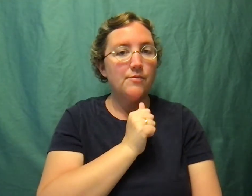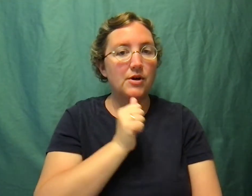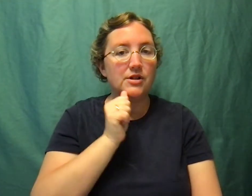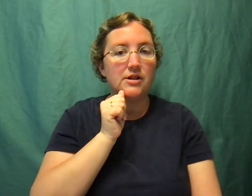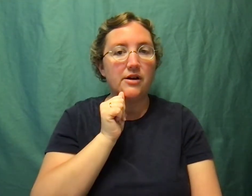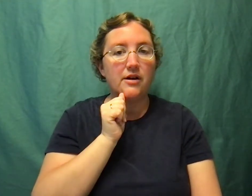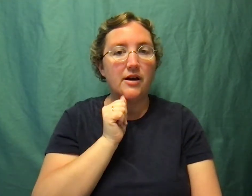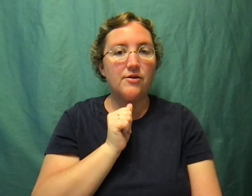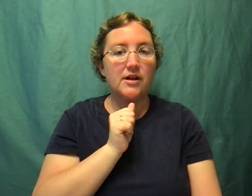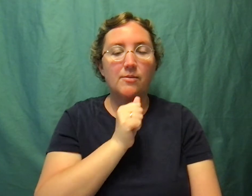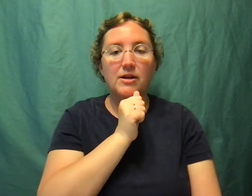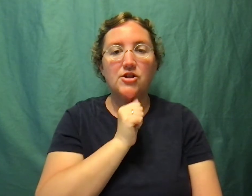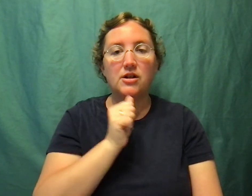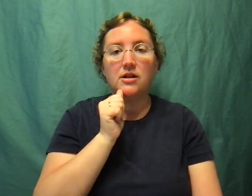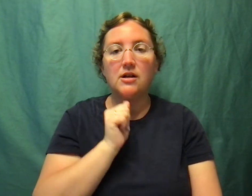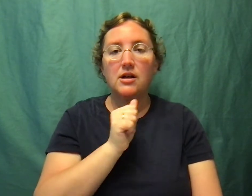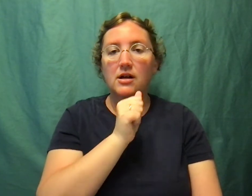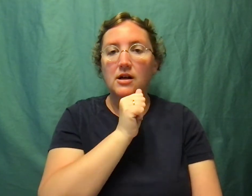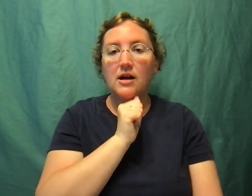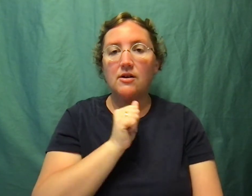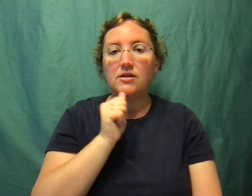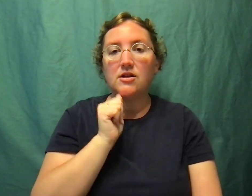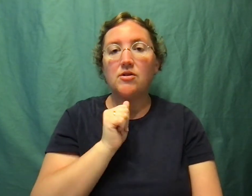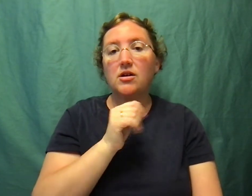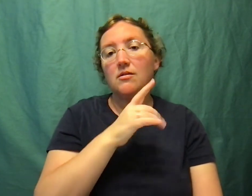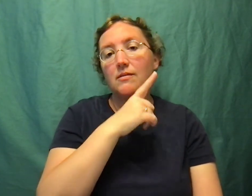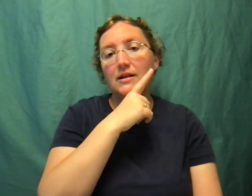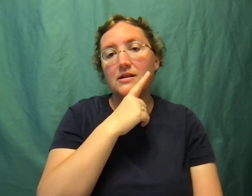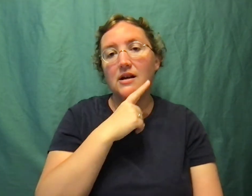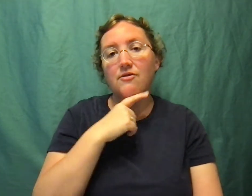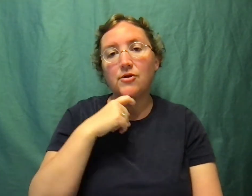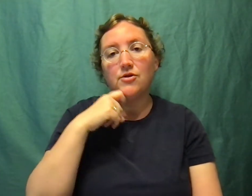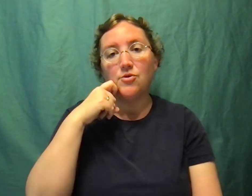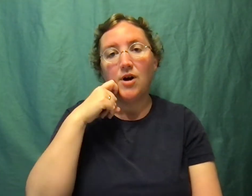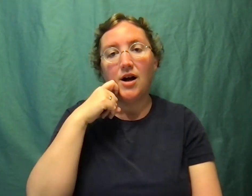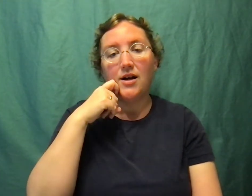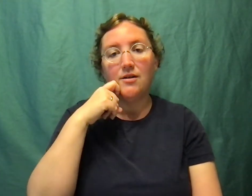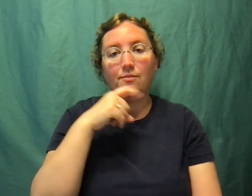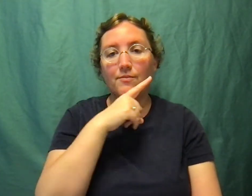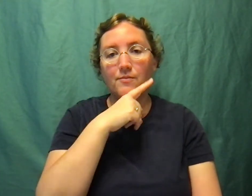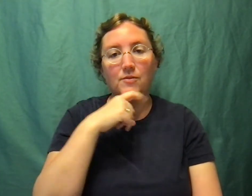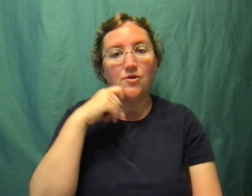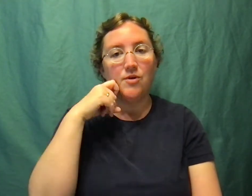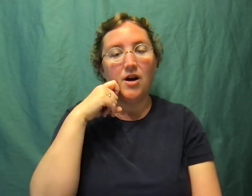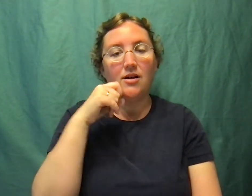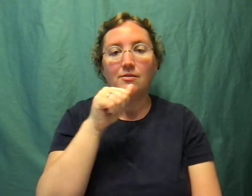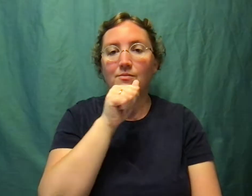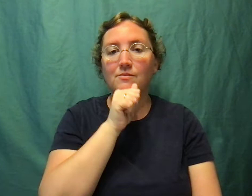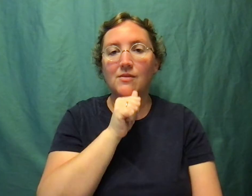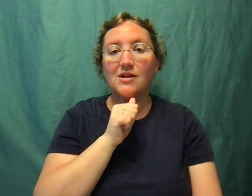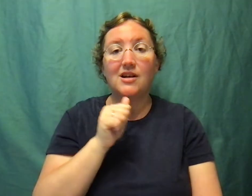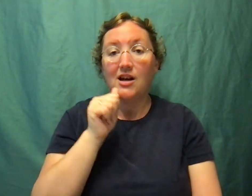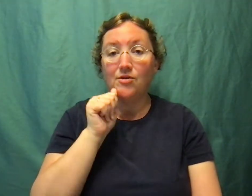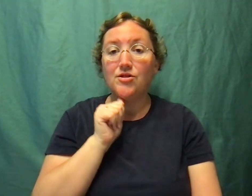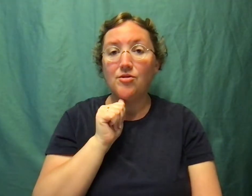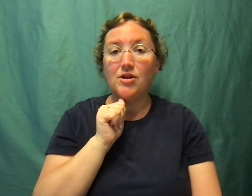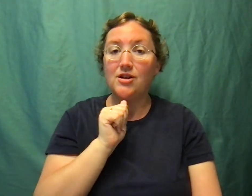brushes down on either side of my chin. Arizona, like the sign for dry. Dry. Arizona is